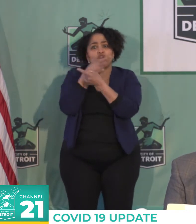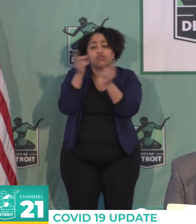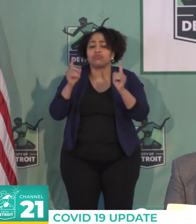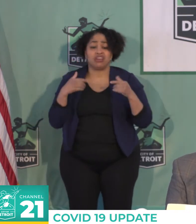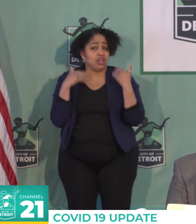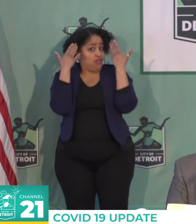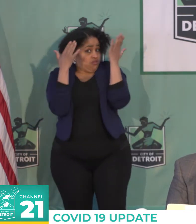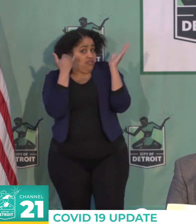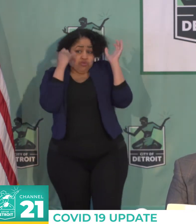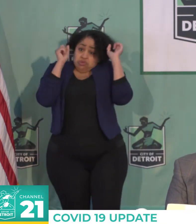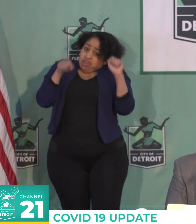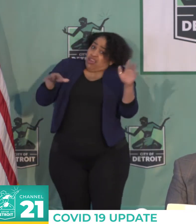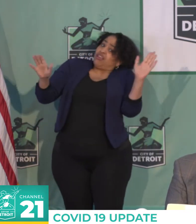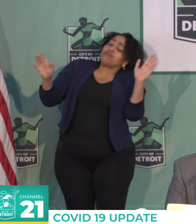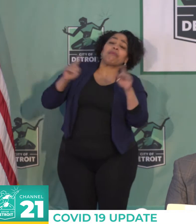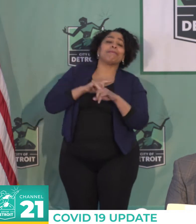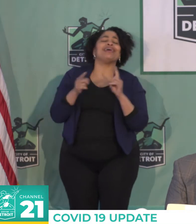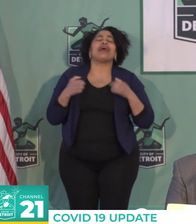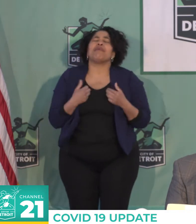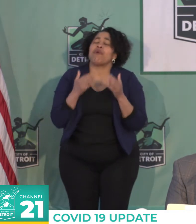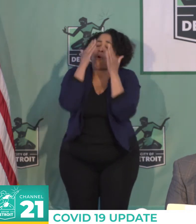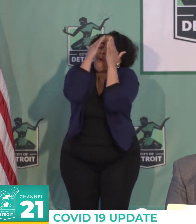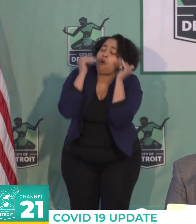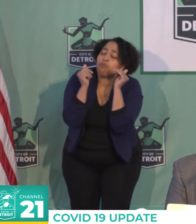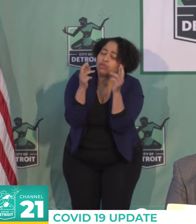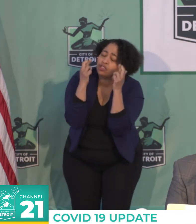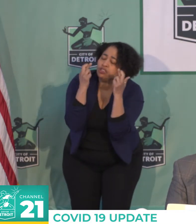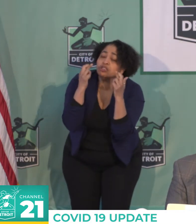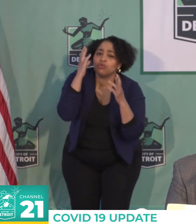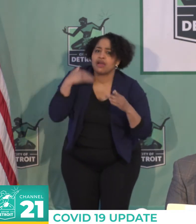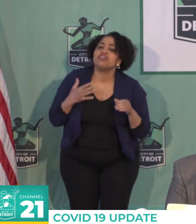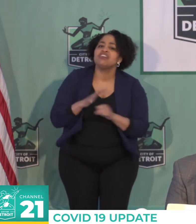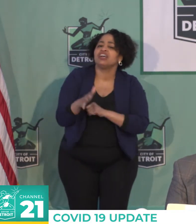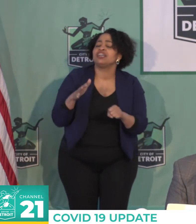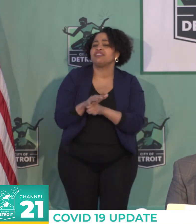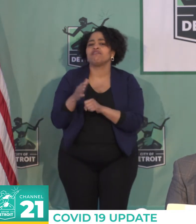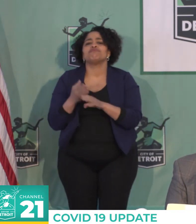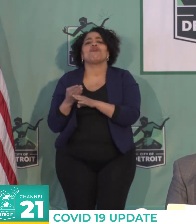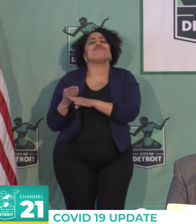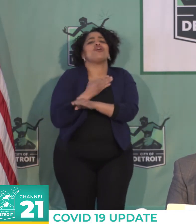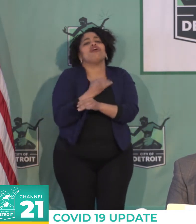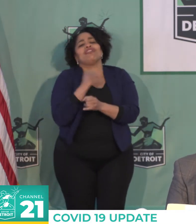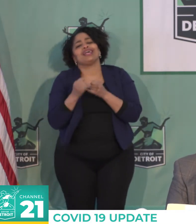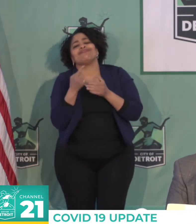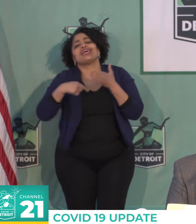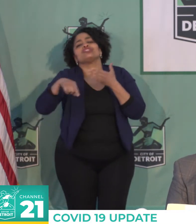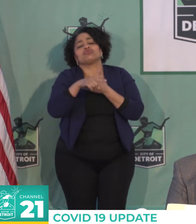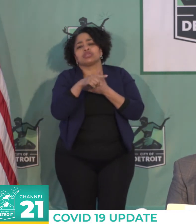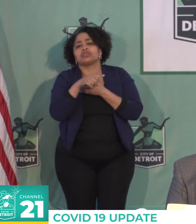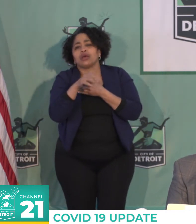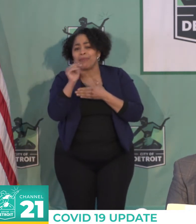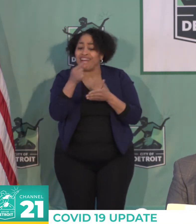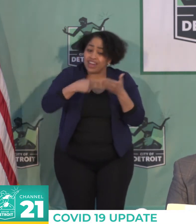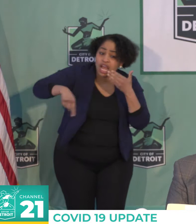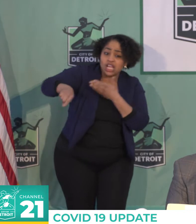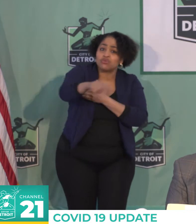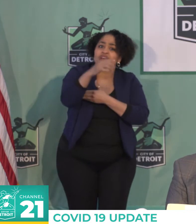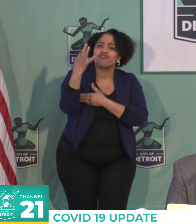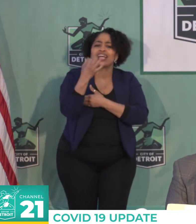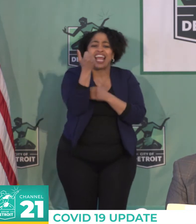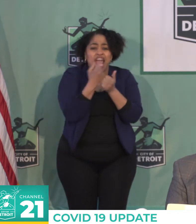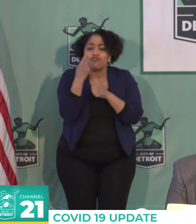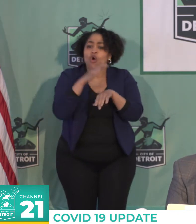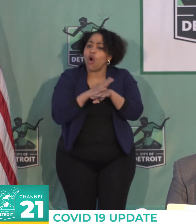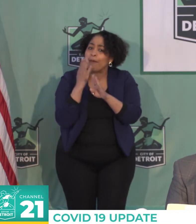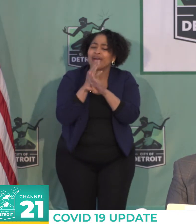know if we're going to be able to do that or not, but I'm hoping that we have enough surgical masks before the end of next week to make sure everybody who rides a bus has one. But